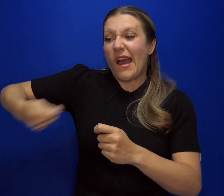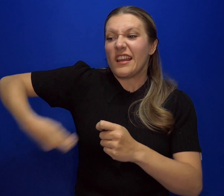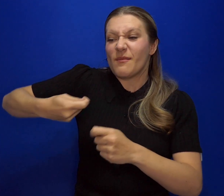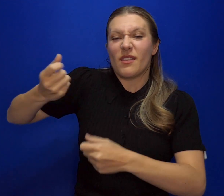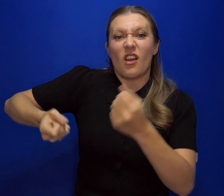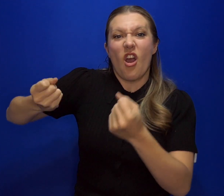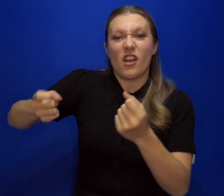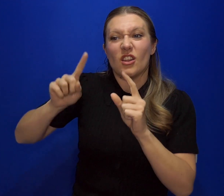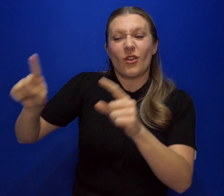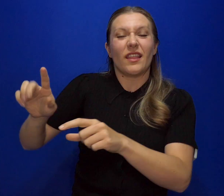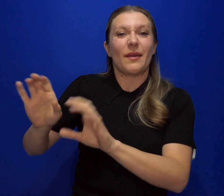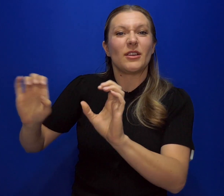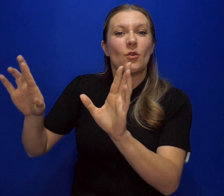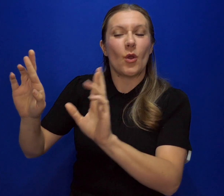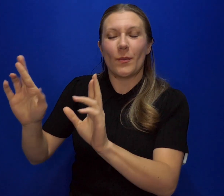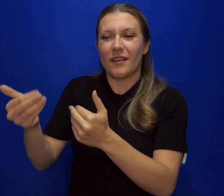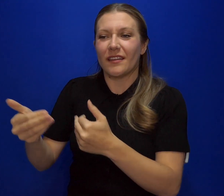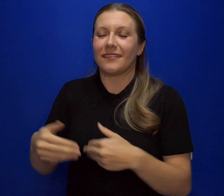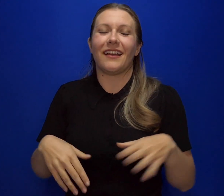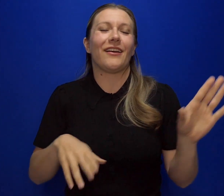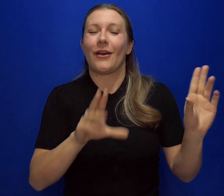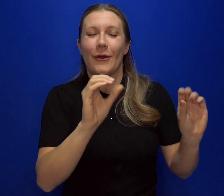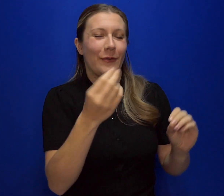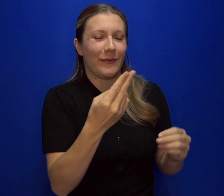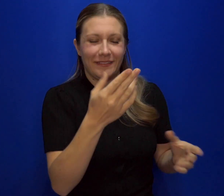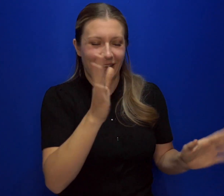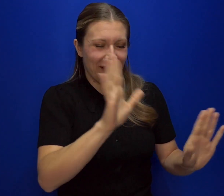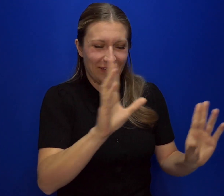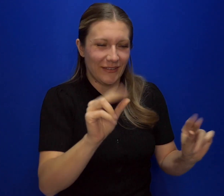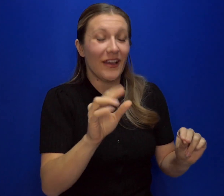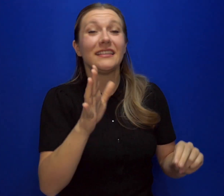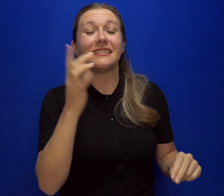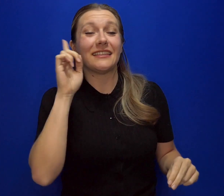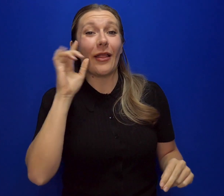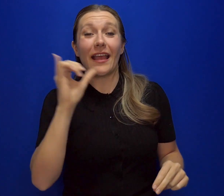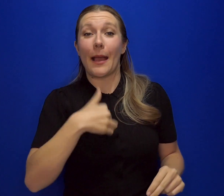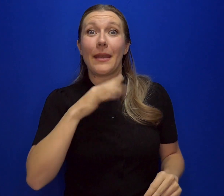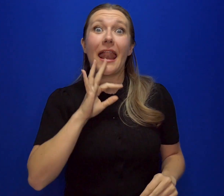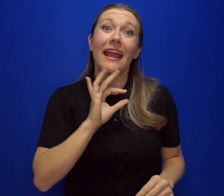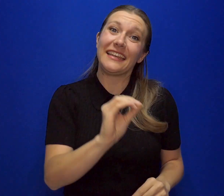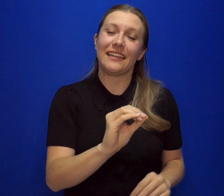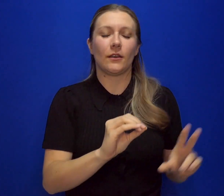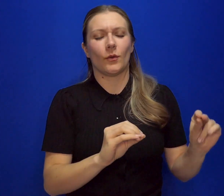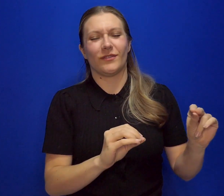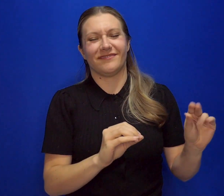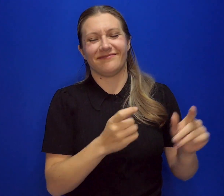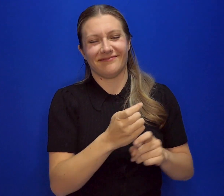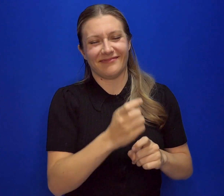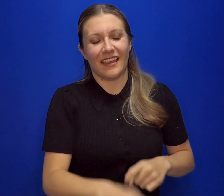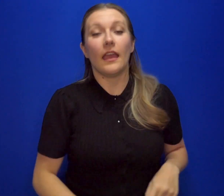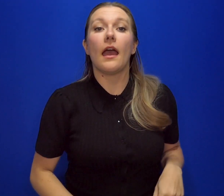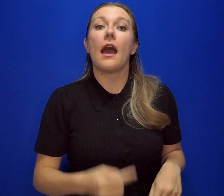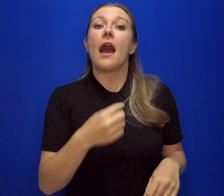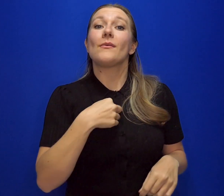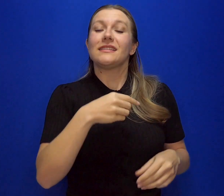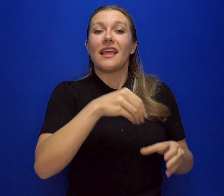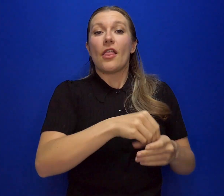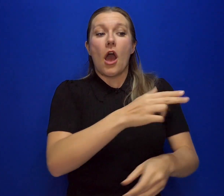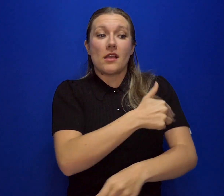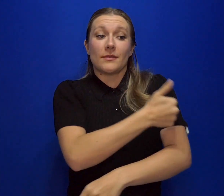to take her to the hospital. God, you make me sound like I'm like 90. No. But I was in the hospital for